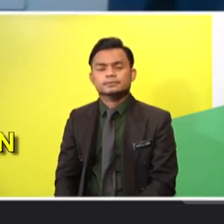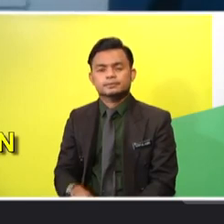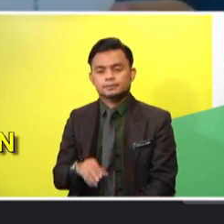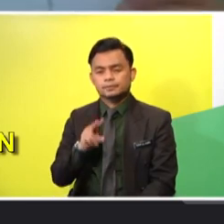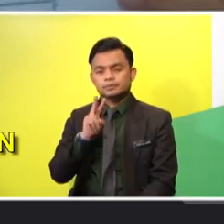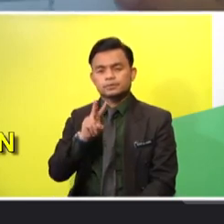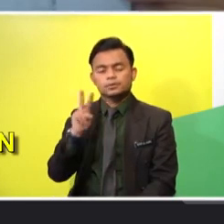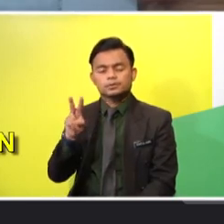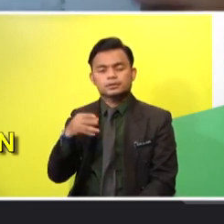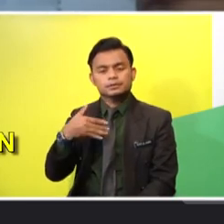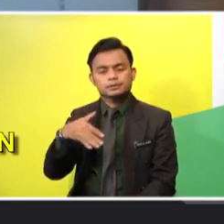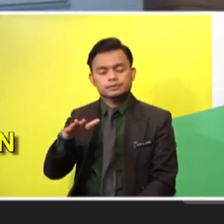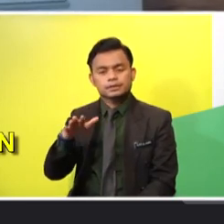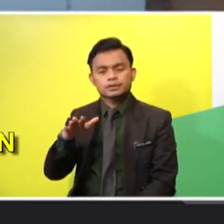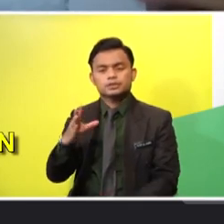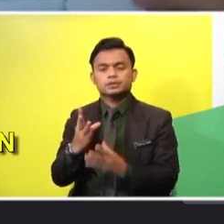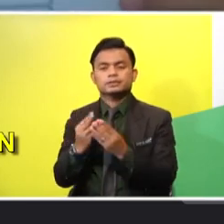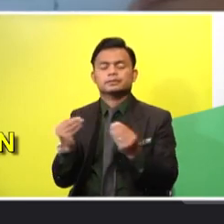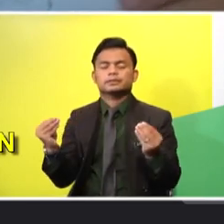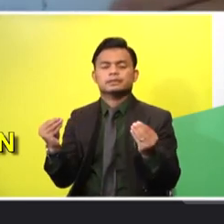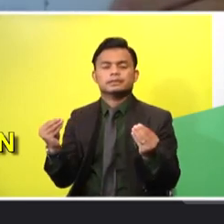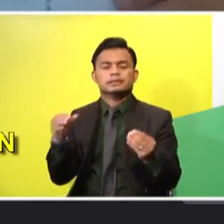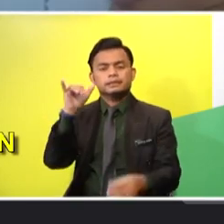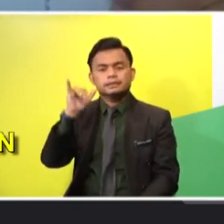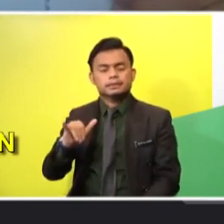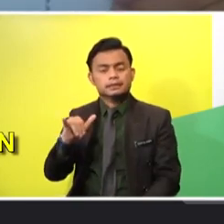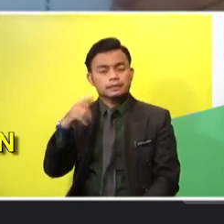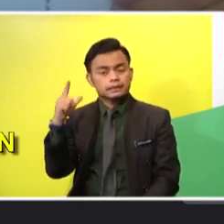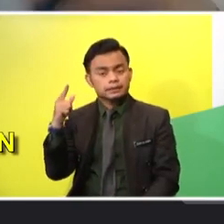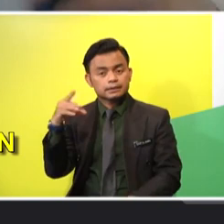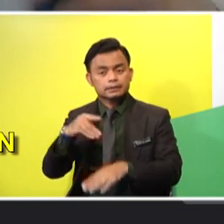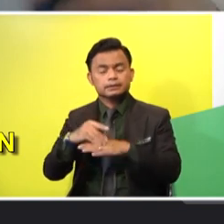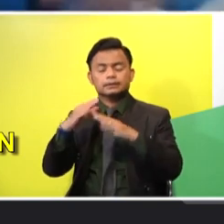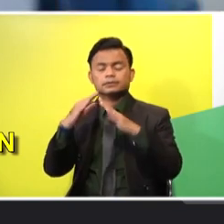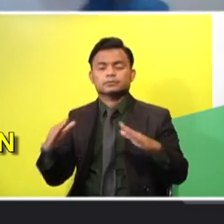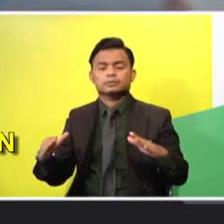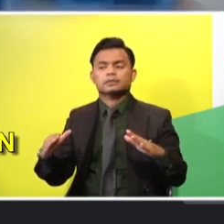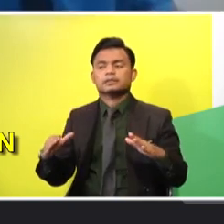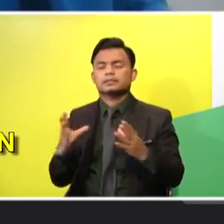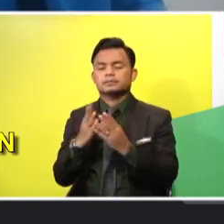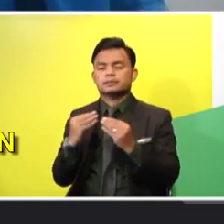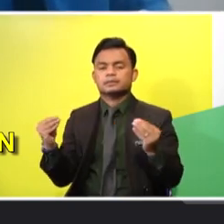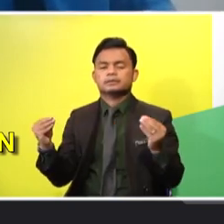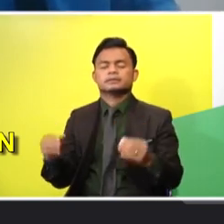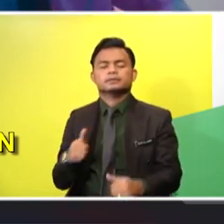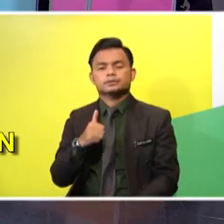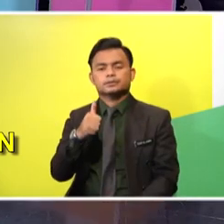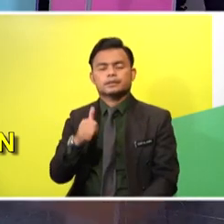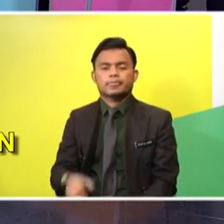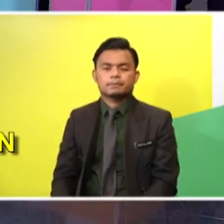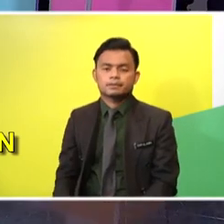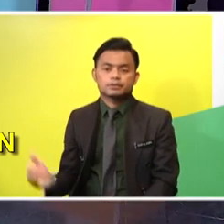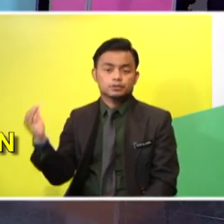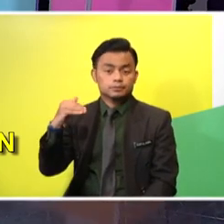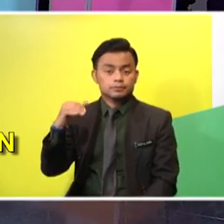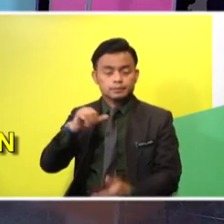And Ping Ping as well. And other pupils at home as well. I'm sure you're doing this. Let's check the answers, teacher. Yes, Ko. Right. Okay, let's check together.